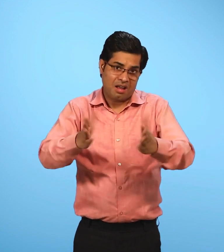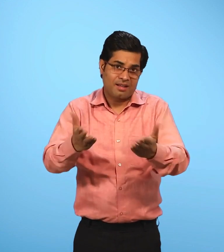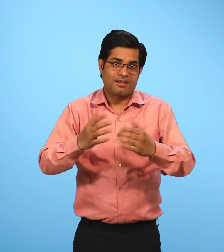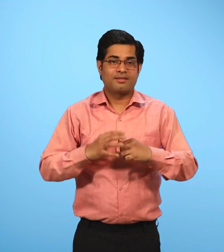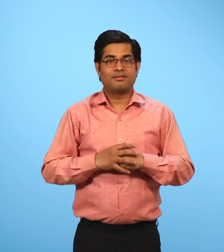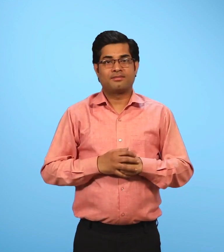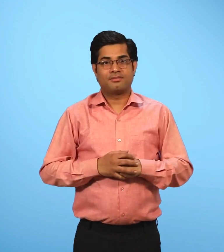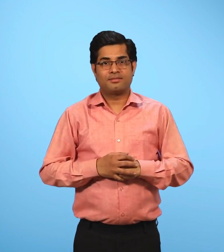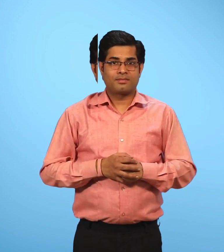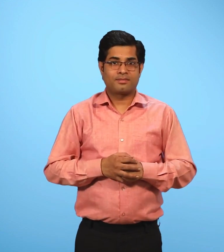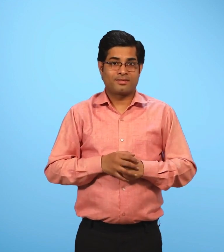inhabited.